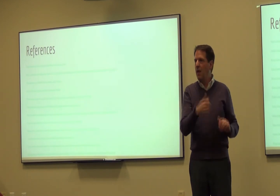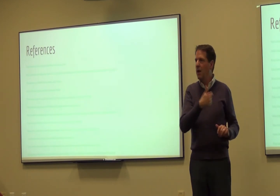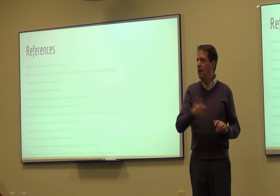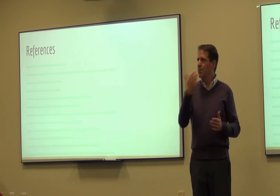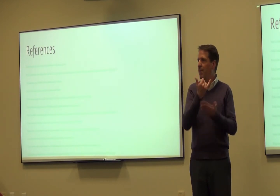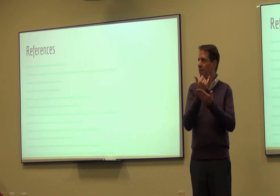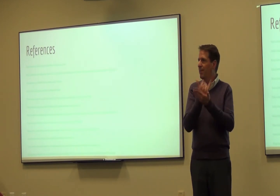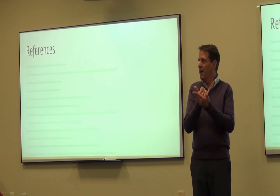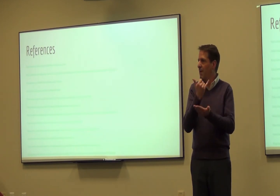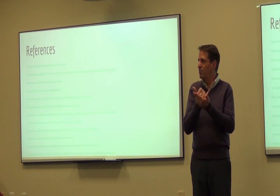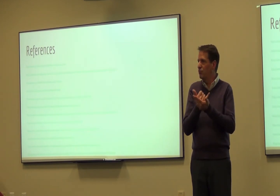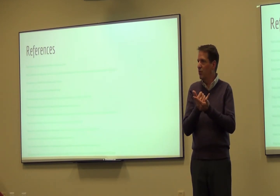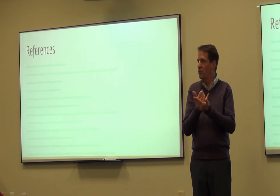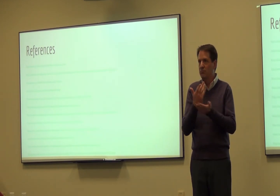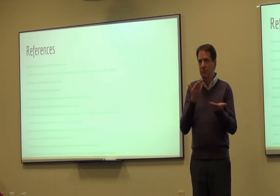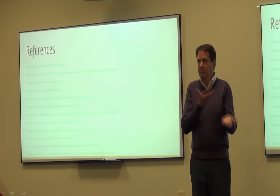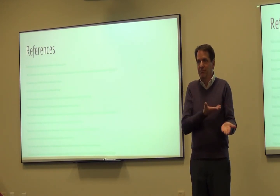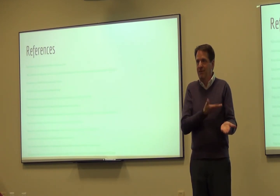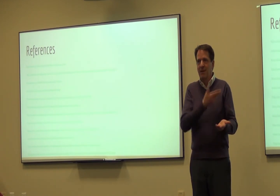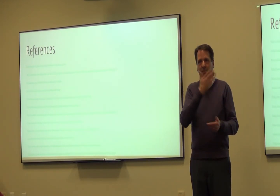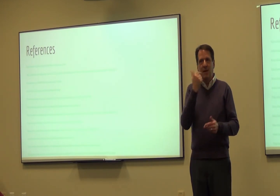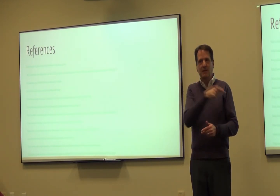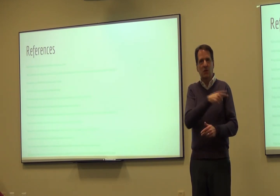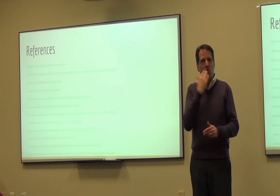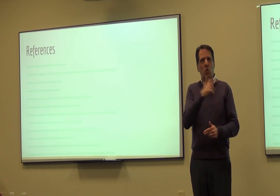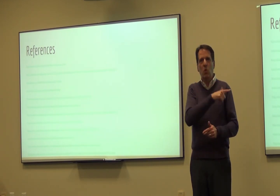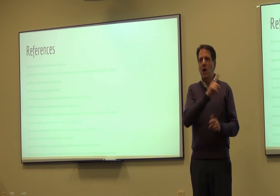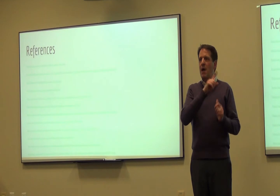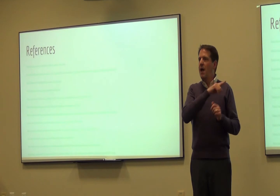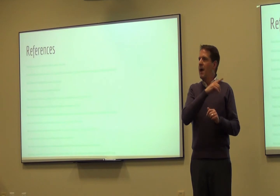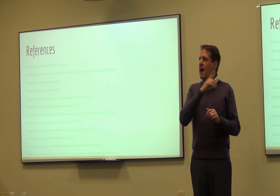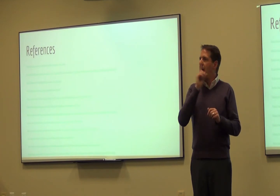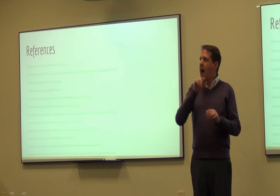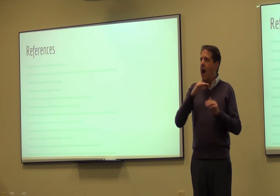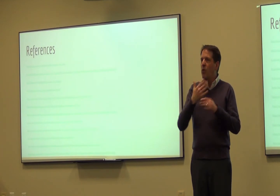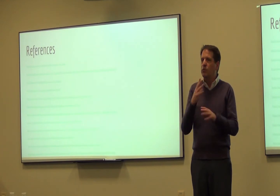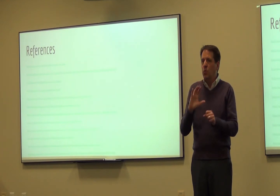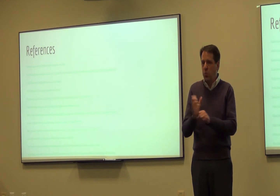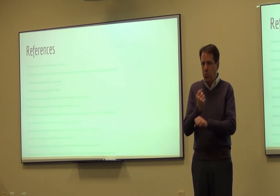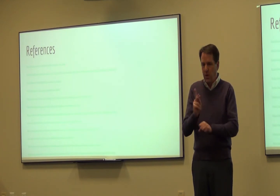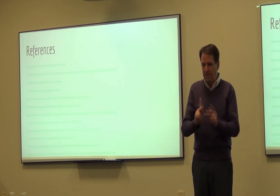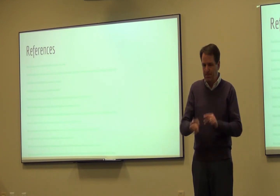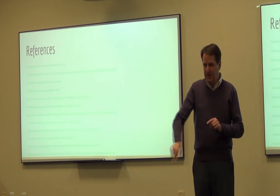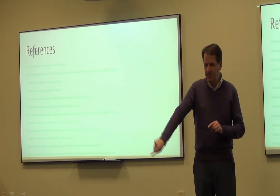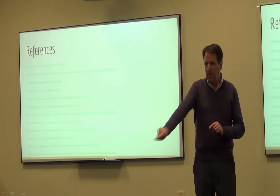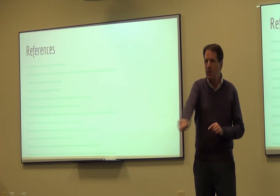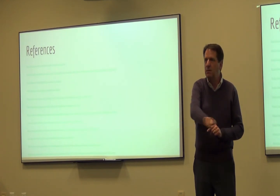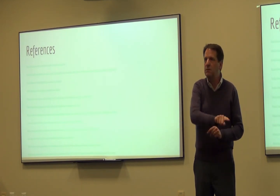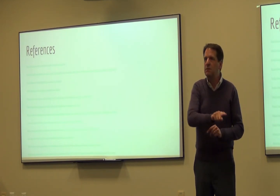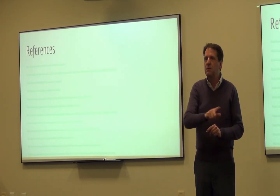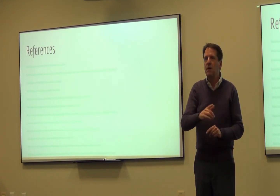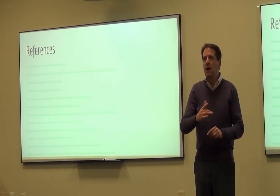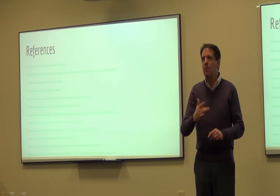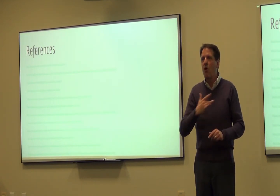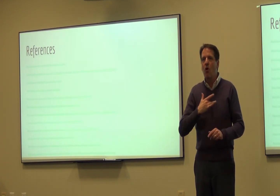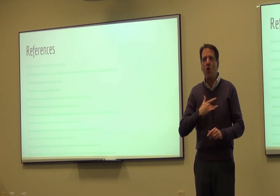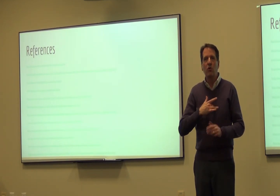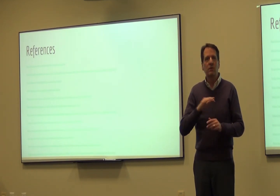they didn't kill the emperor. They let him be a symbol to win people